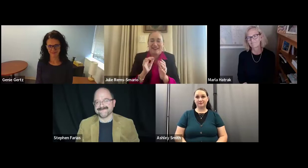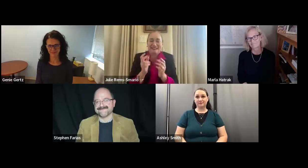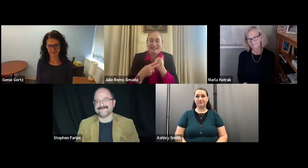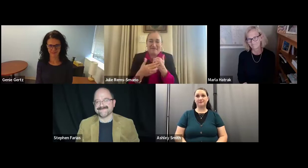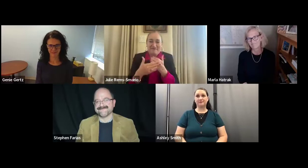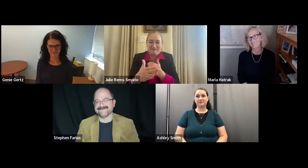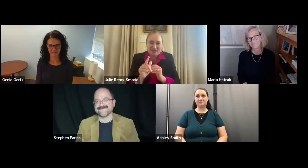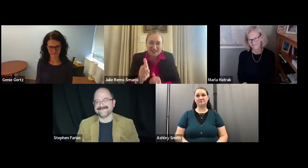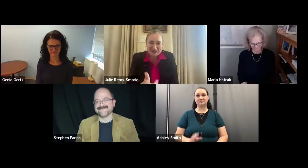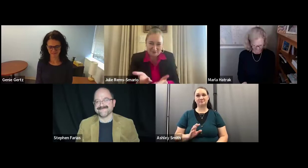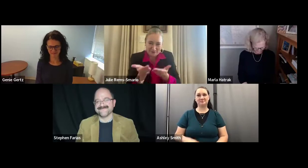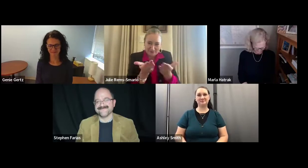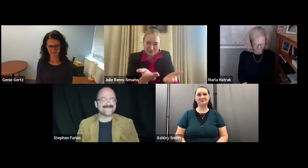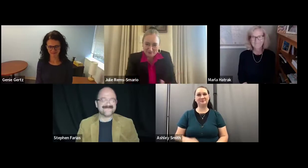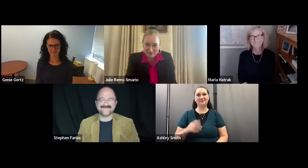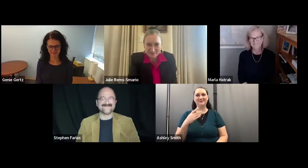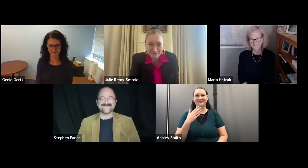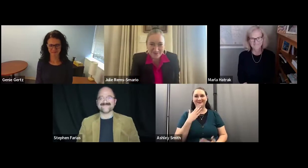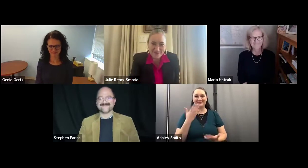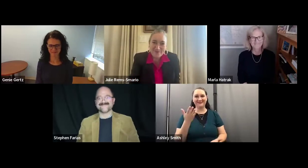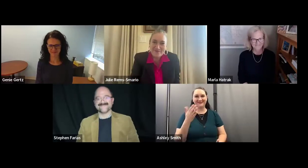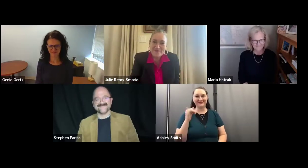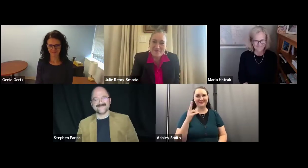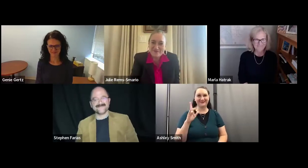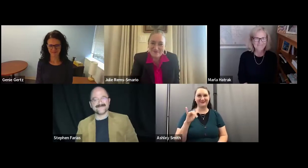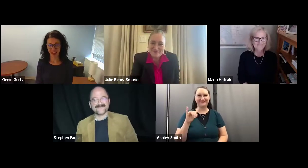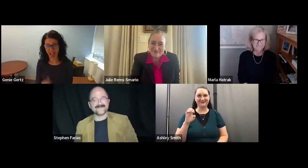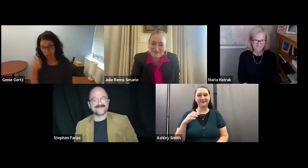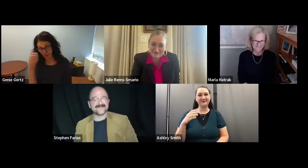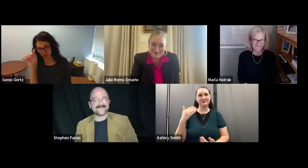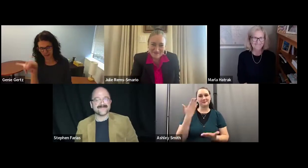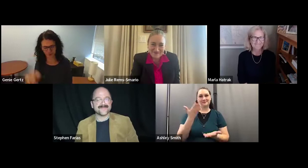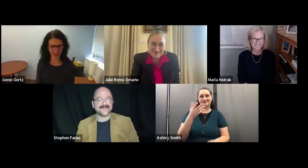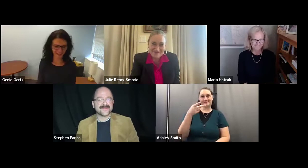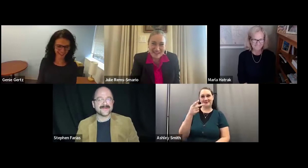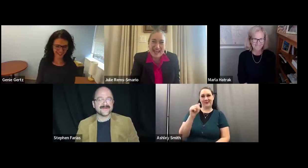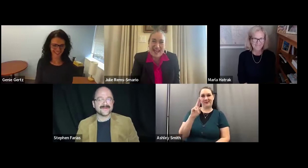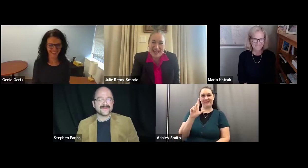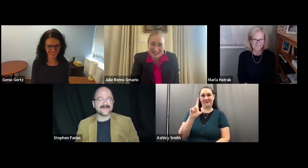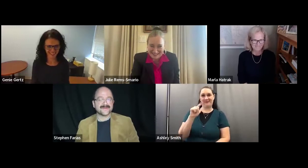wrong. But I will save the rest for the panel today. Thank you so much, Julie.